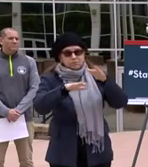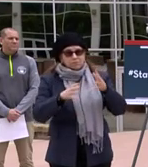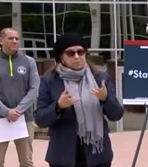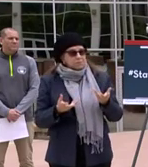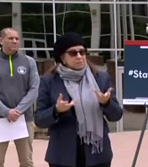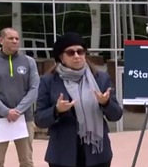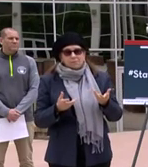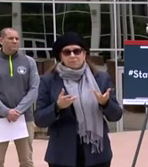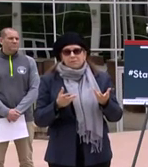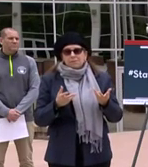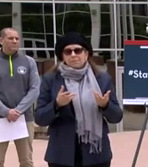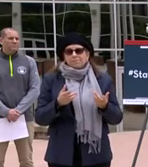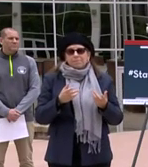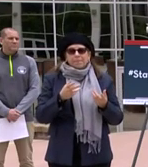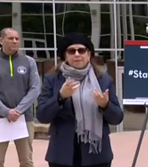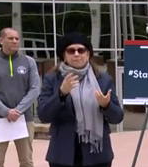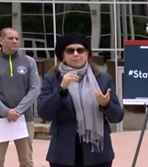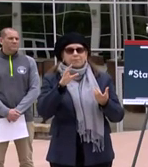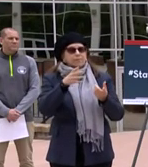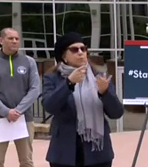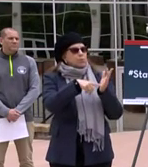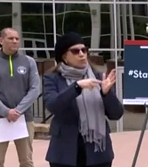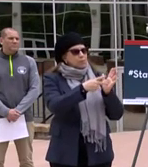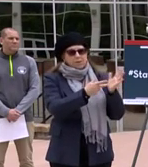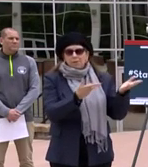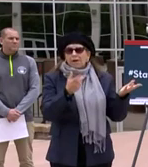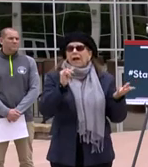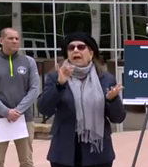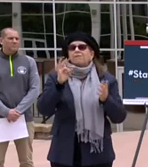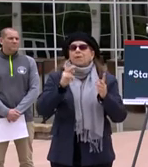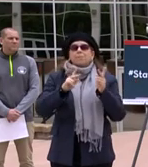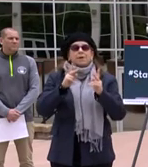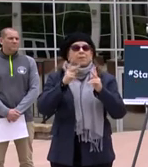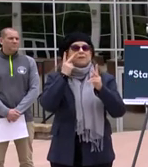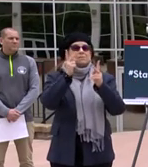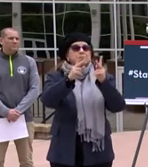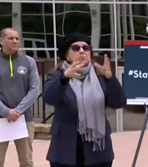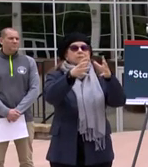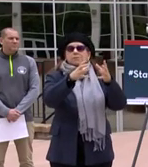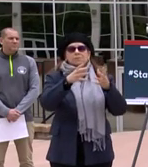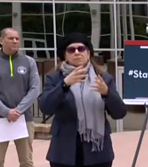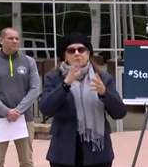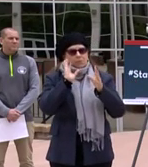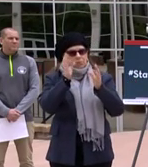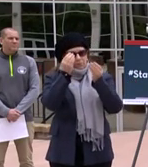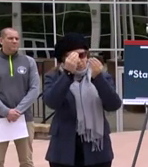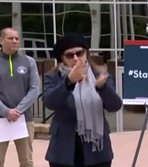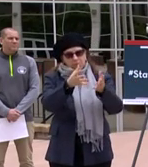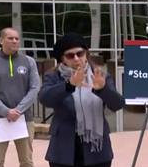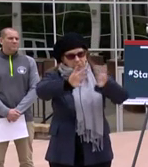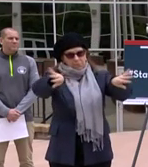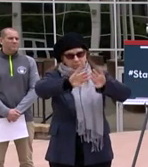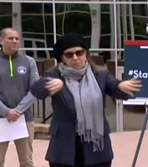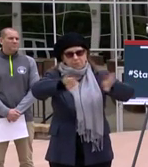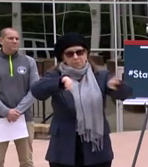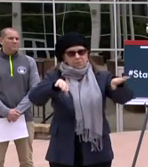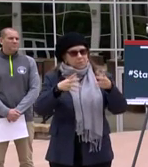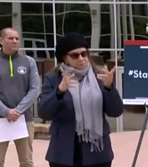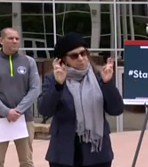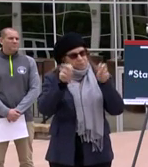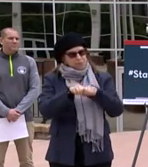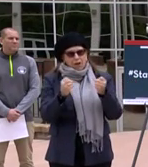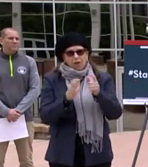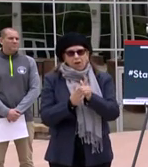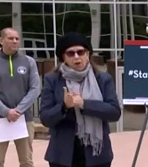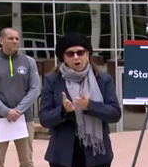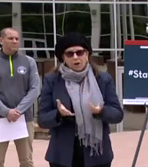Violating the distancing law. The point of this whole thing is... The point of the whole thing is for people to